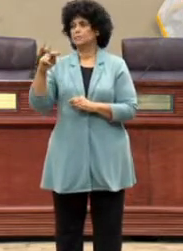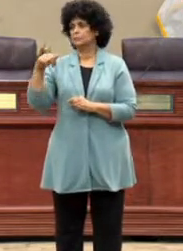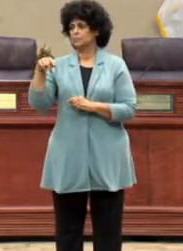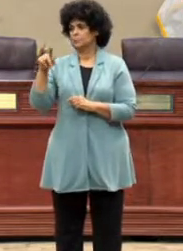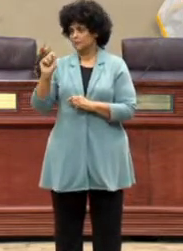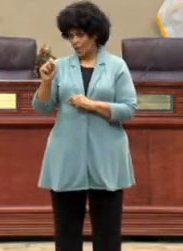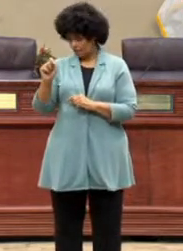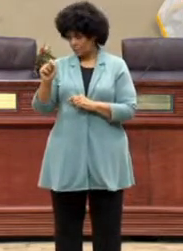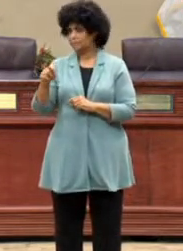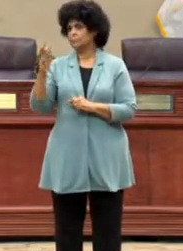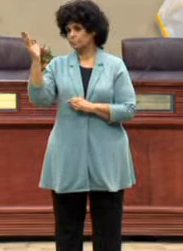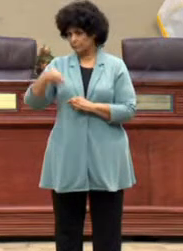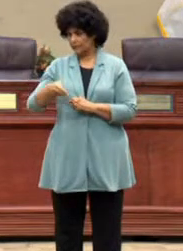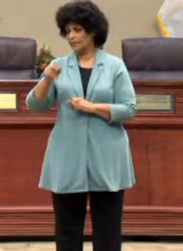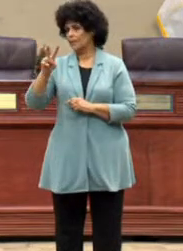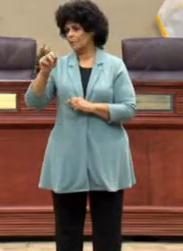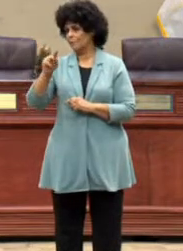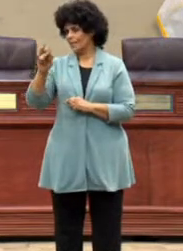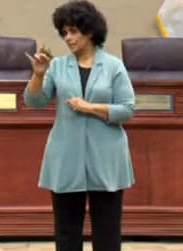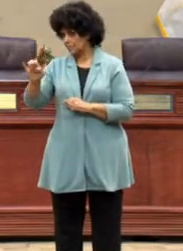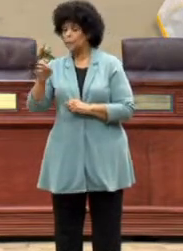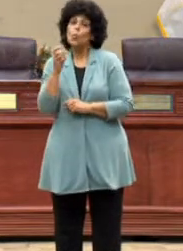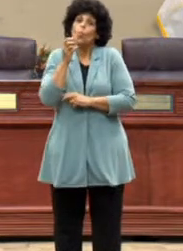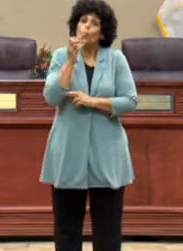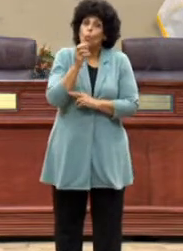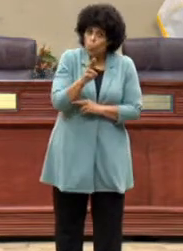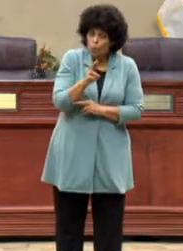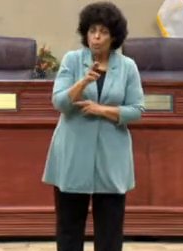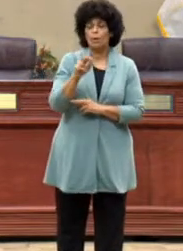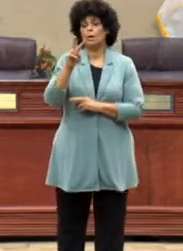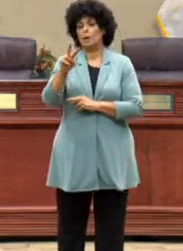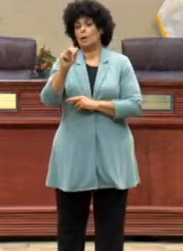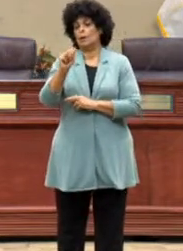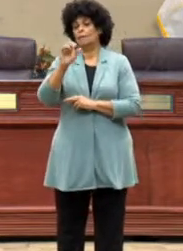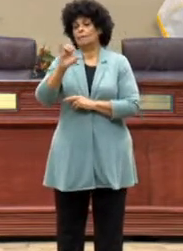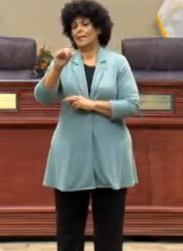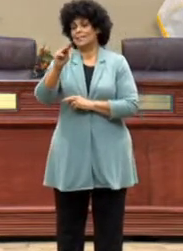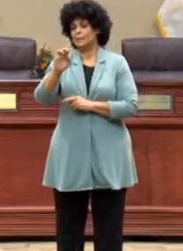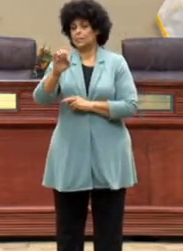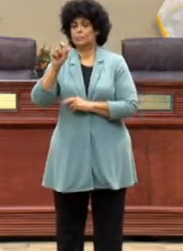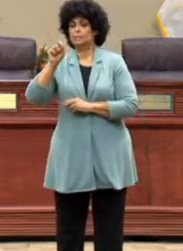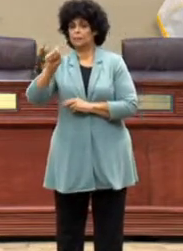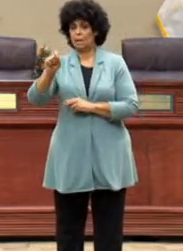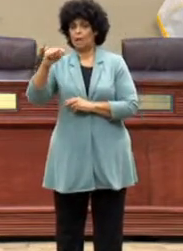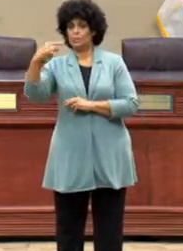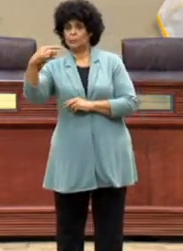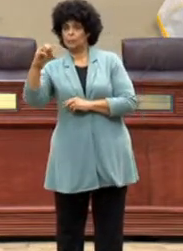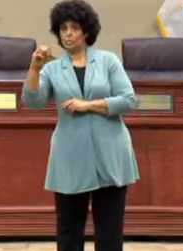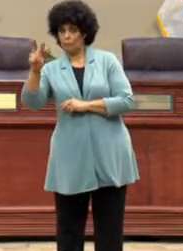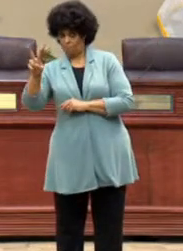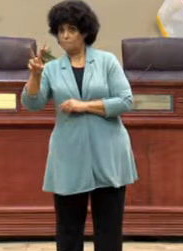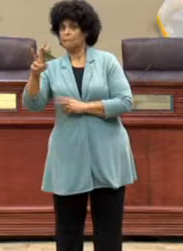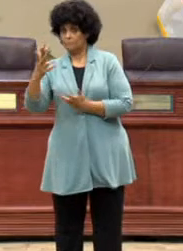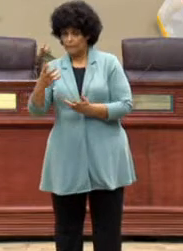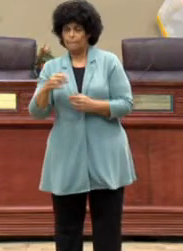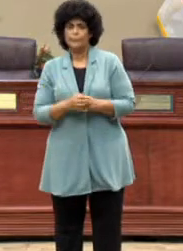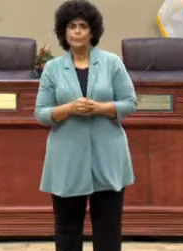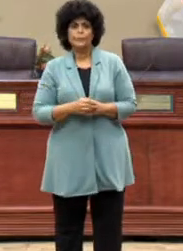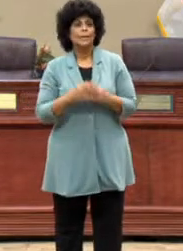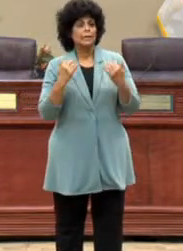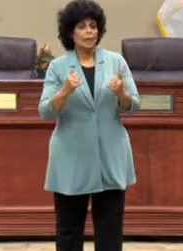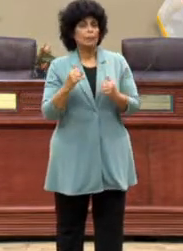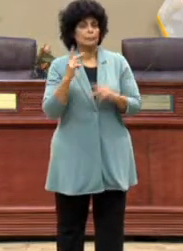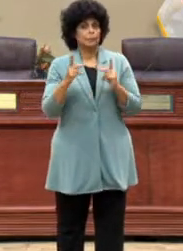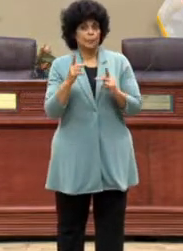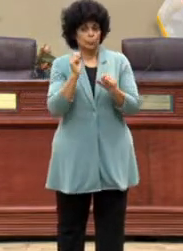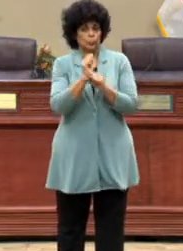ocfl.net/vaccines or go to vaccines.gov. The mask mandate remains in effect for Orange County employees. Our